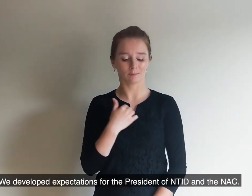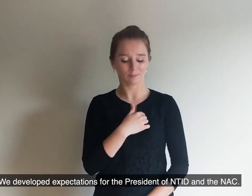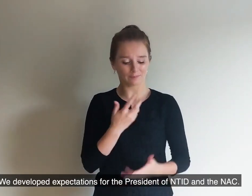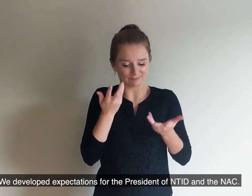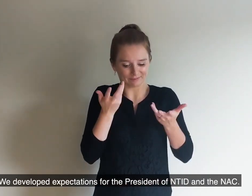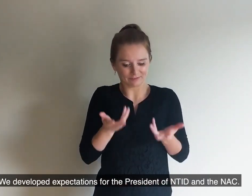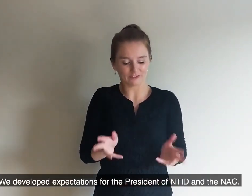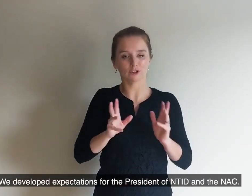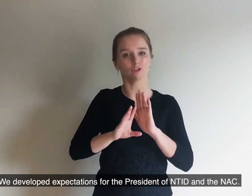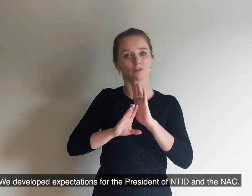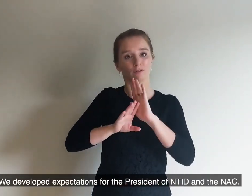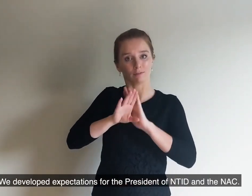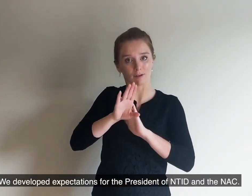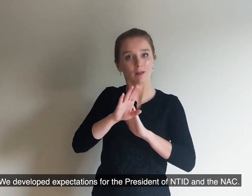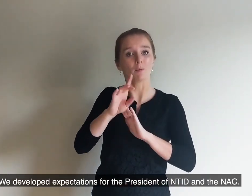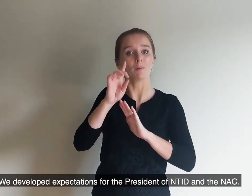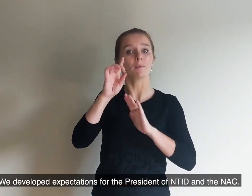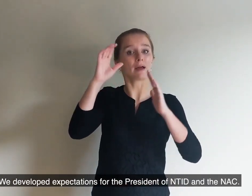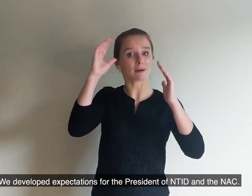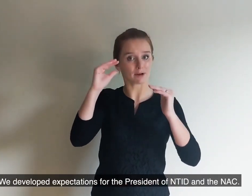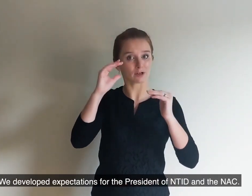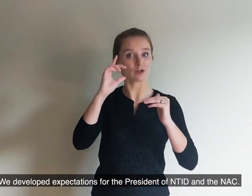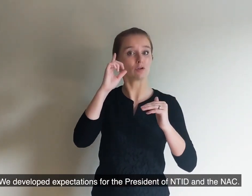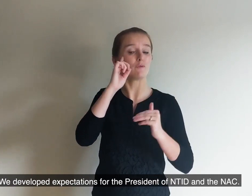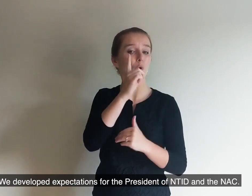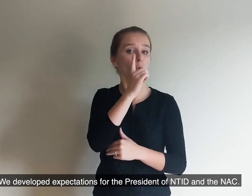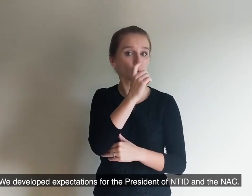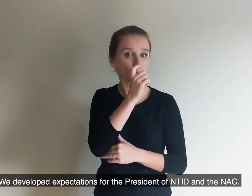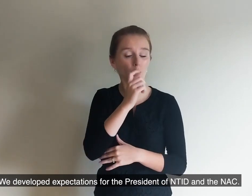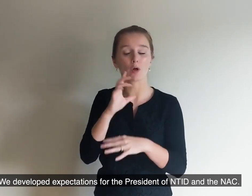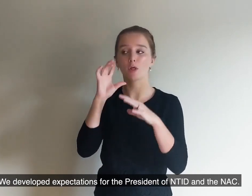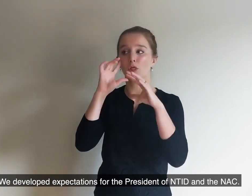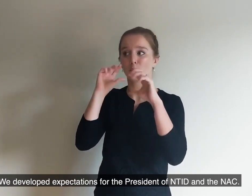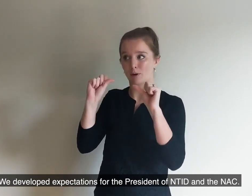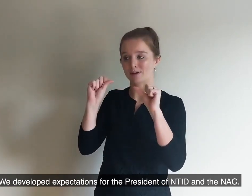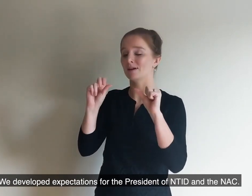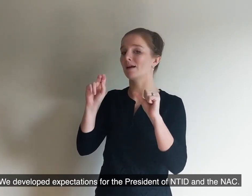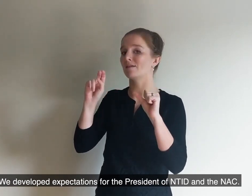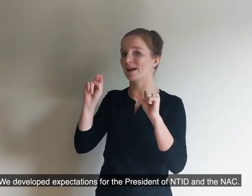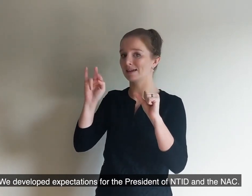We developed expectations for the president of NTID and the NAC.